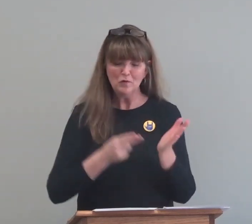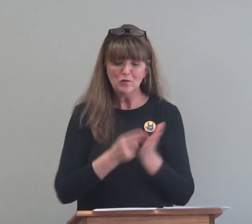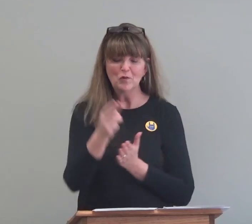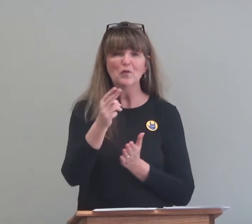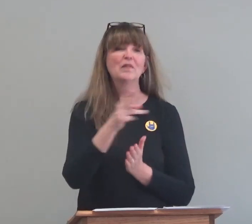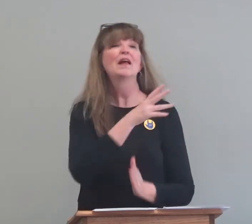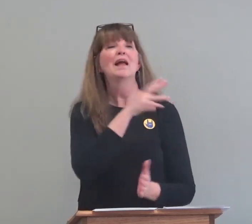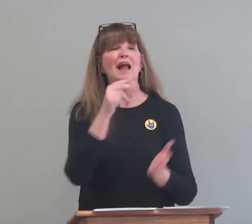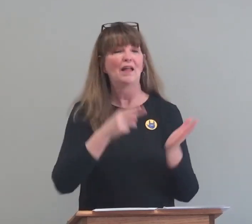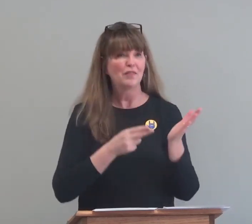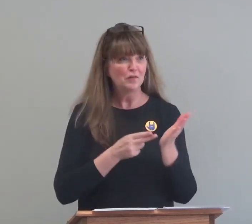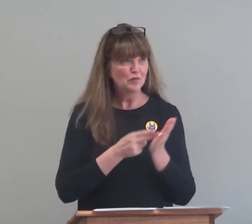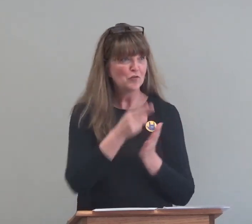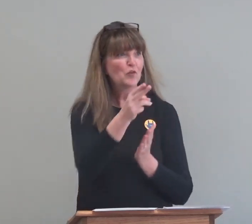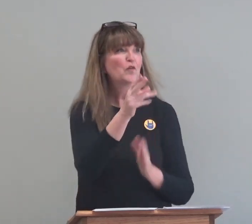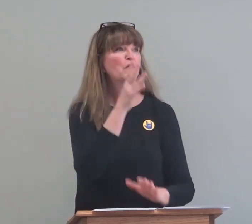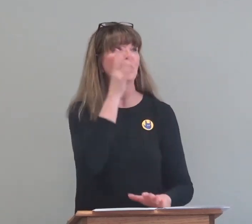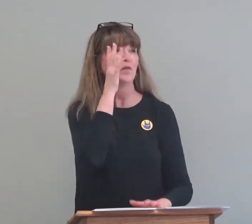that you will know the truth, and the truth